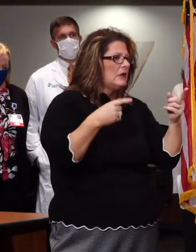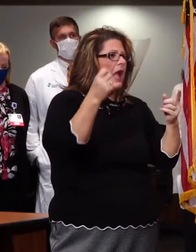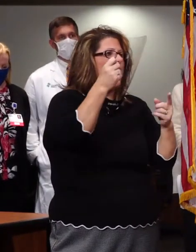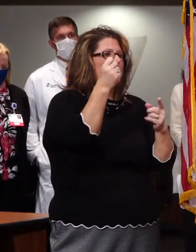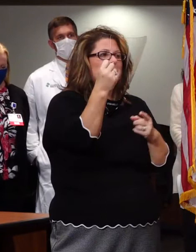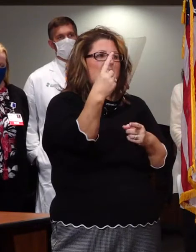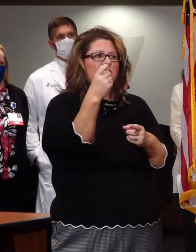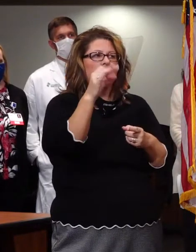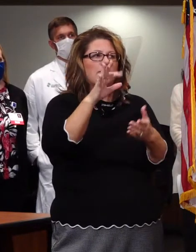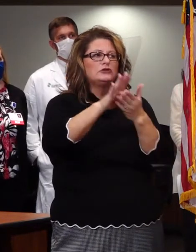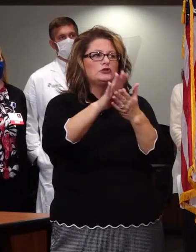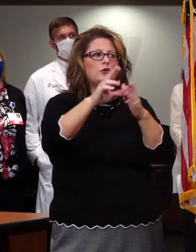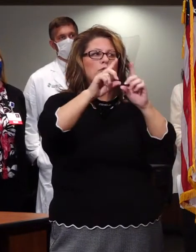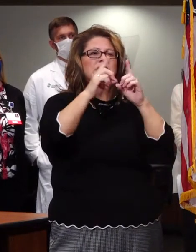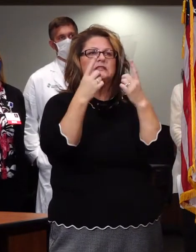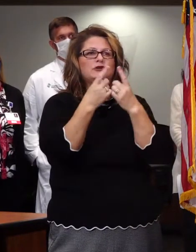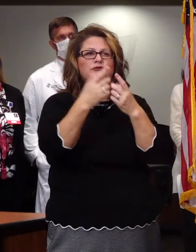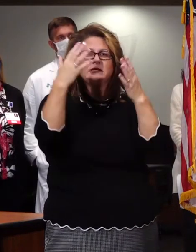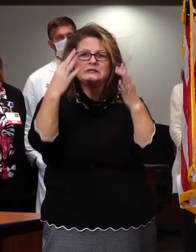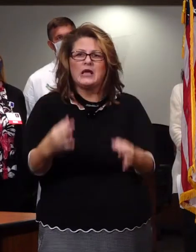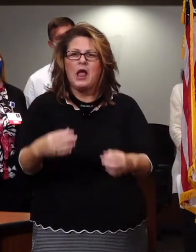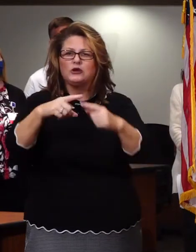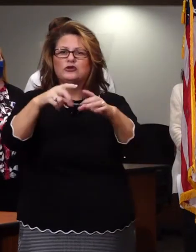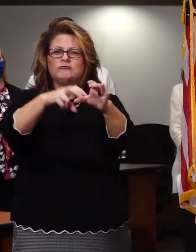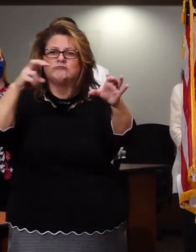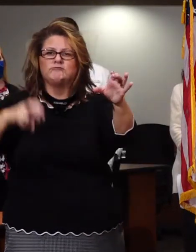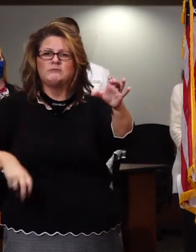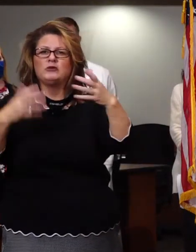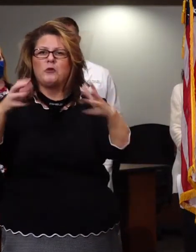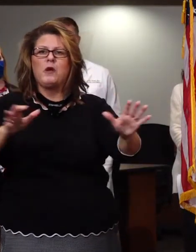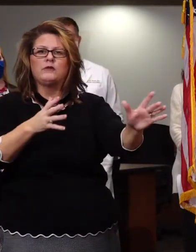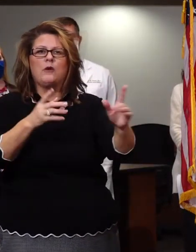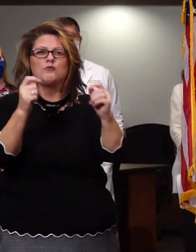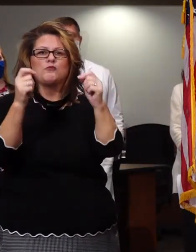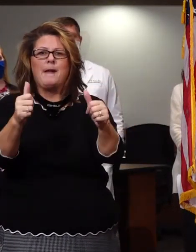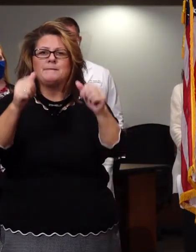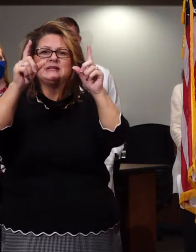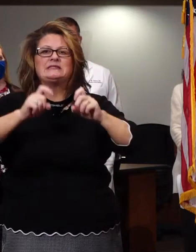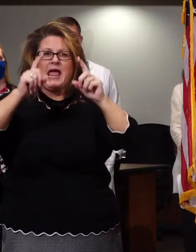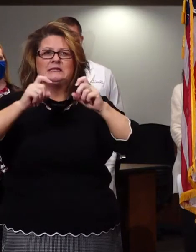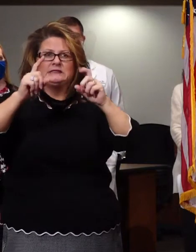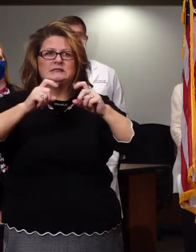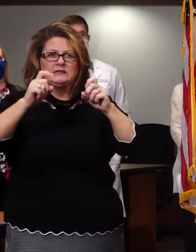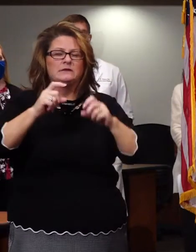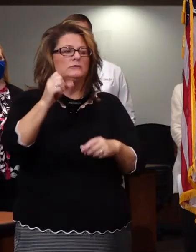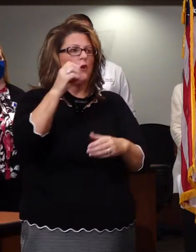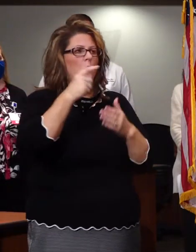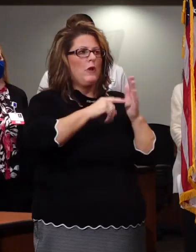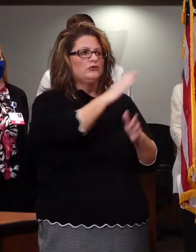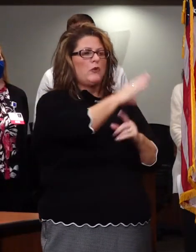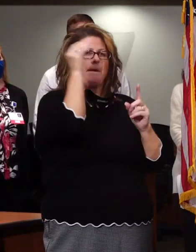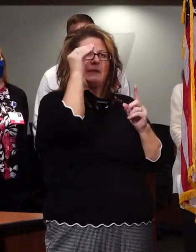decided to opt out of that rapid testing recommendation that you have put forward. What is your response to school districts who have decided not to do it because they